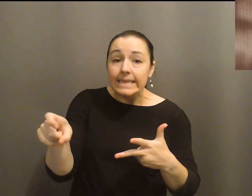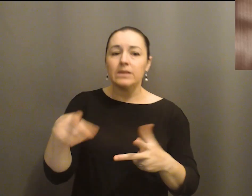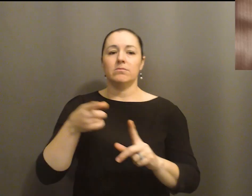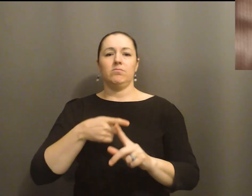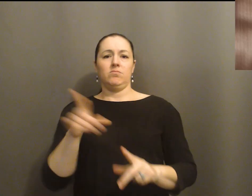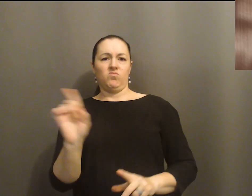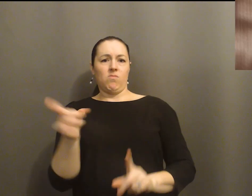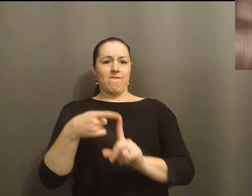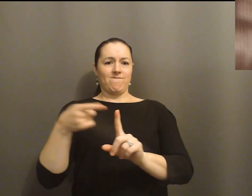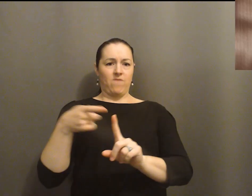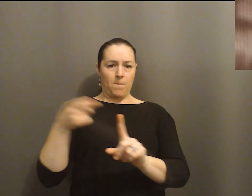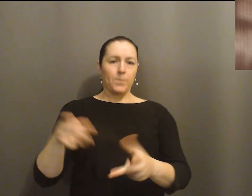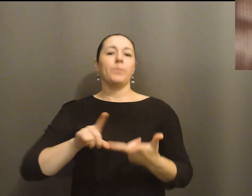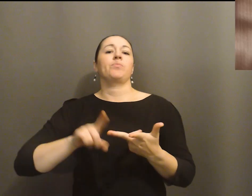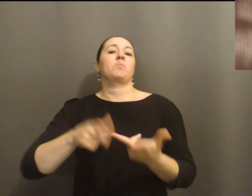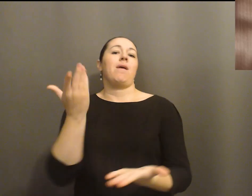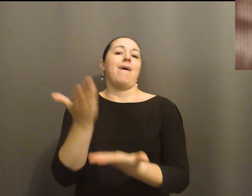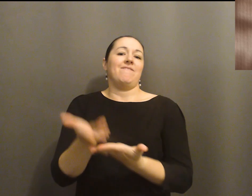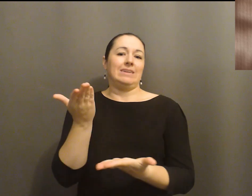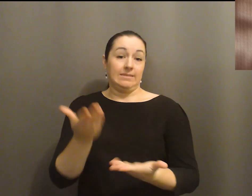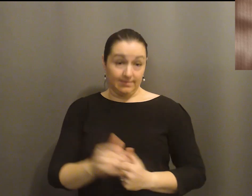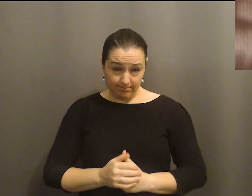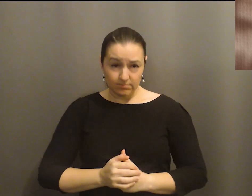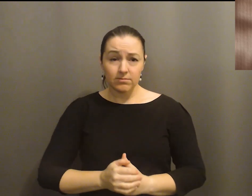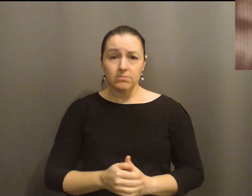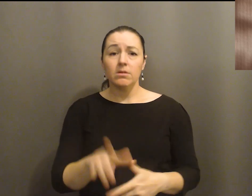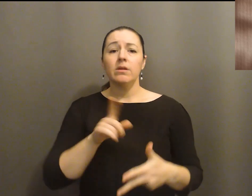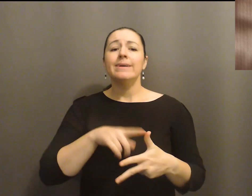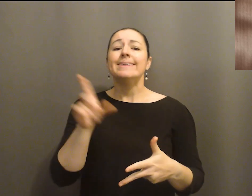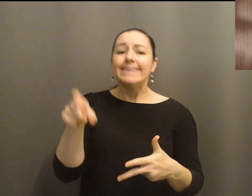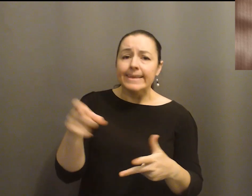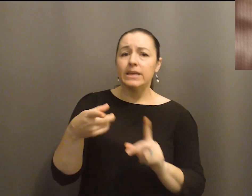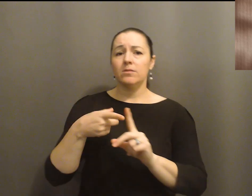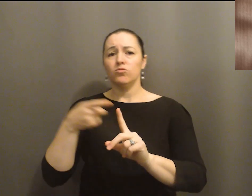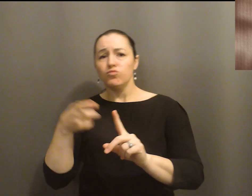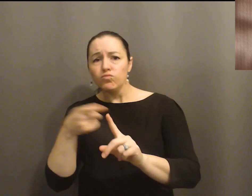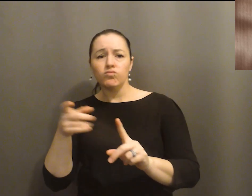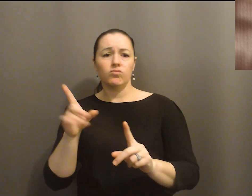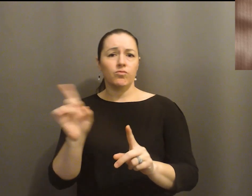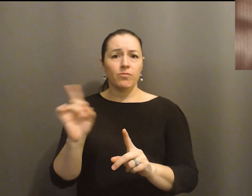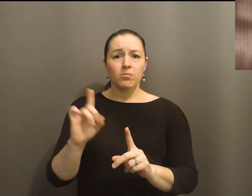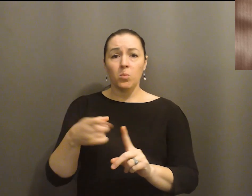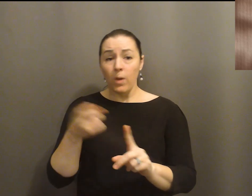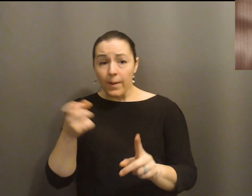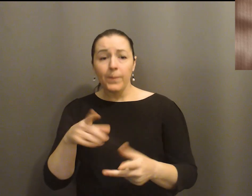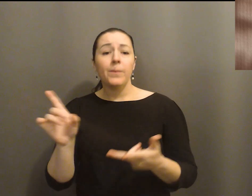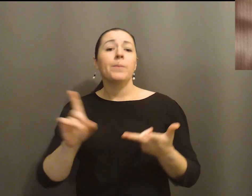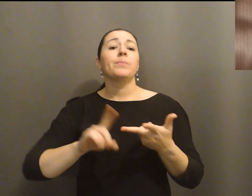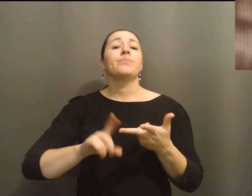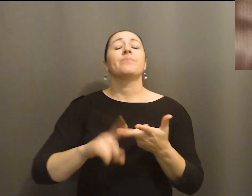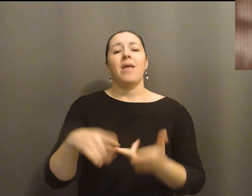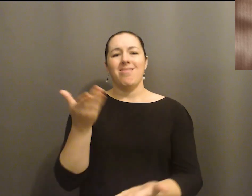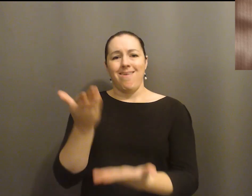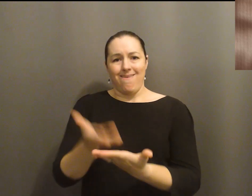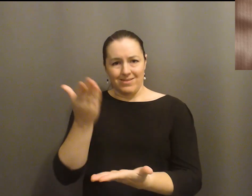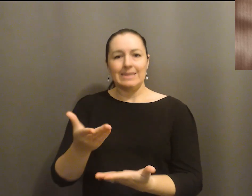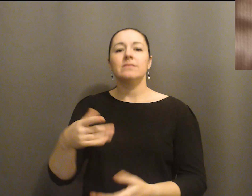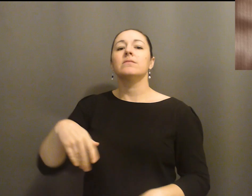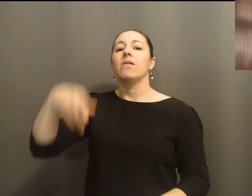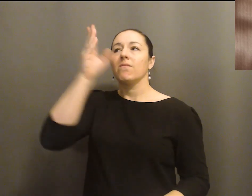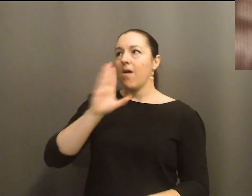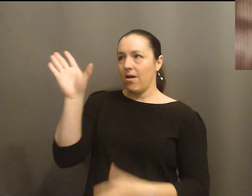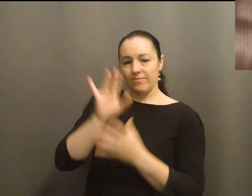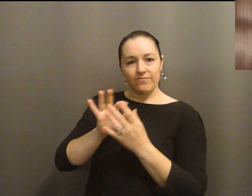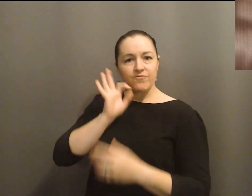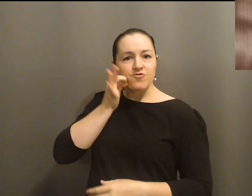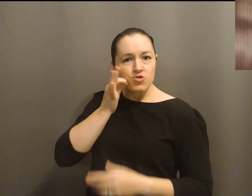The source And the evidence The need, source, and evidence Of the Holy Spirit's power in our life And the fruit of His Spirit in